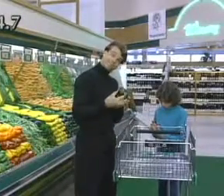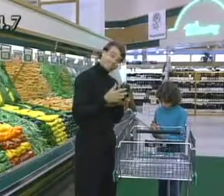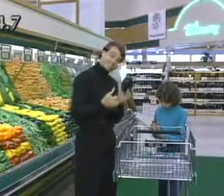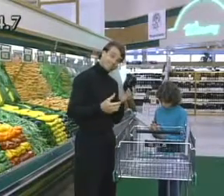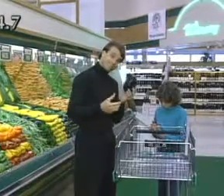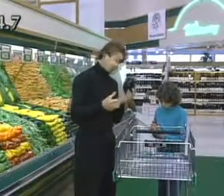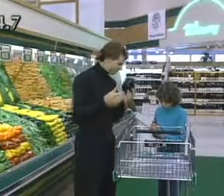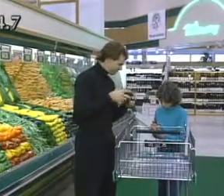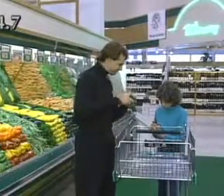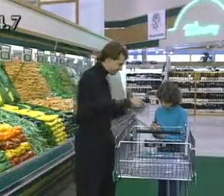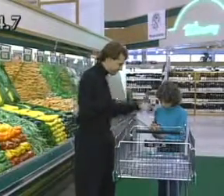Hmm,